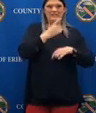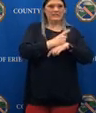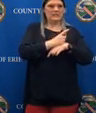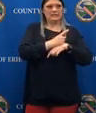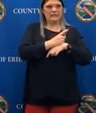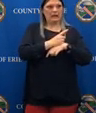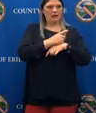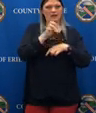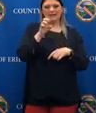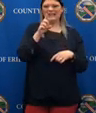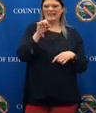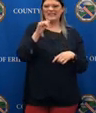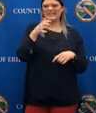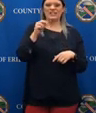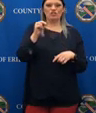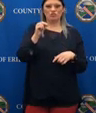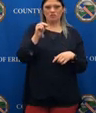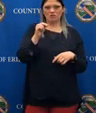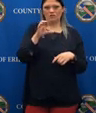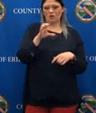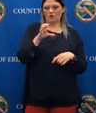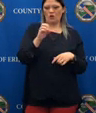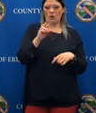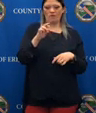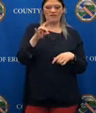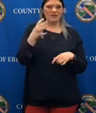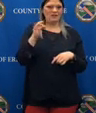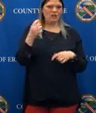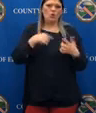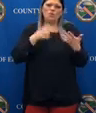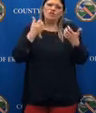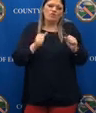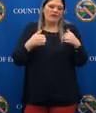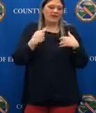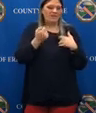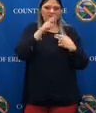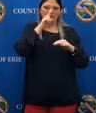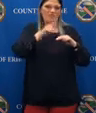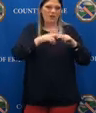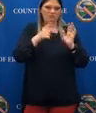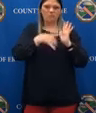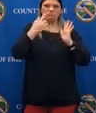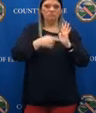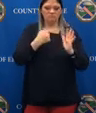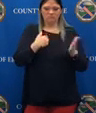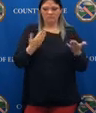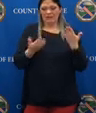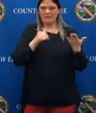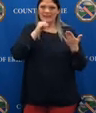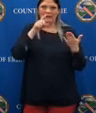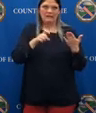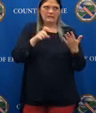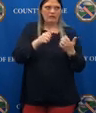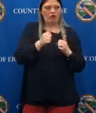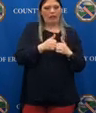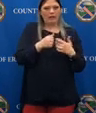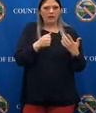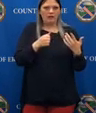of the COVID-19 presser. We've tried to have a little fun every now and then, at least I've had, maybe not necessarily with